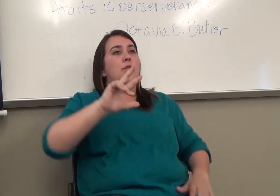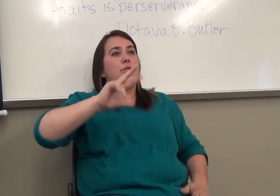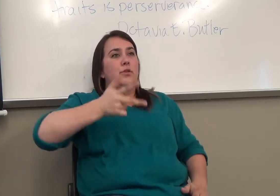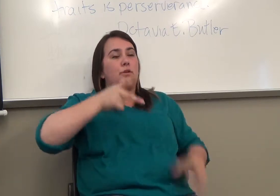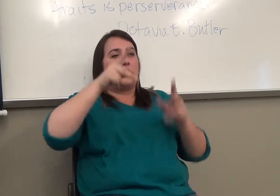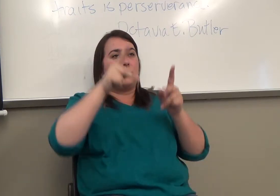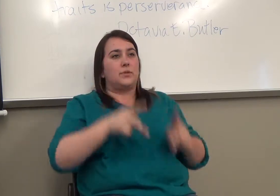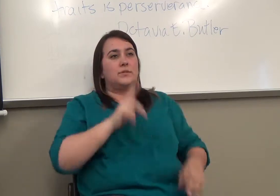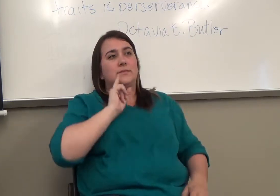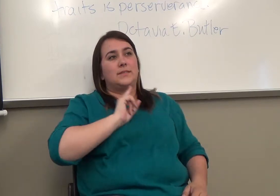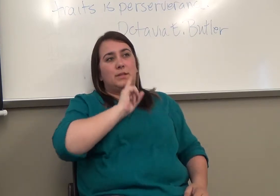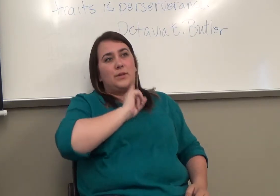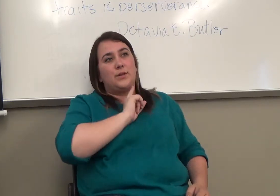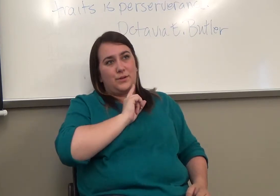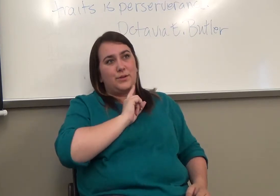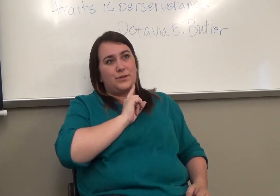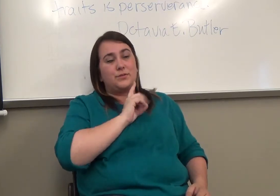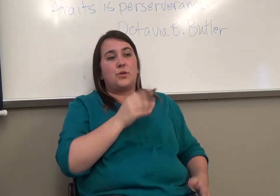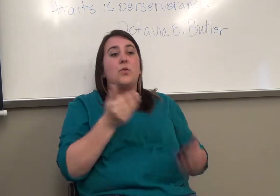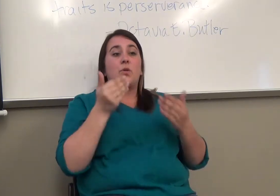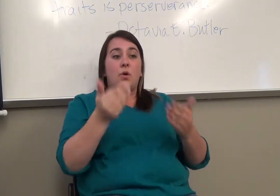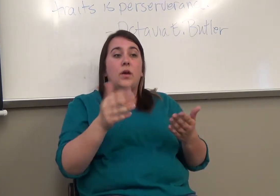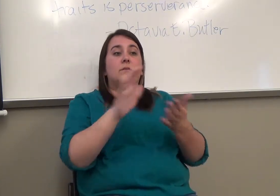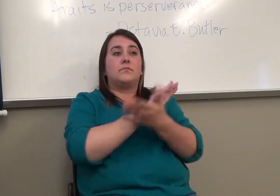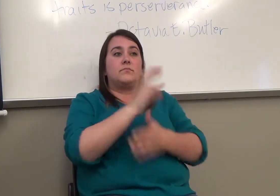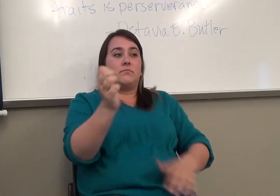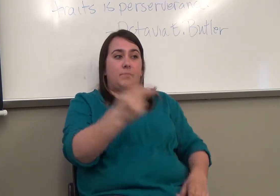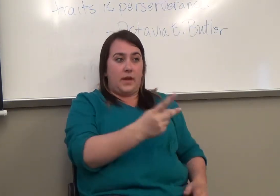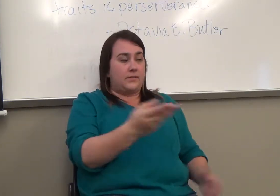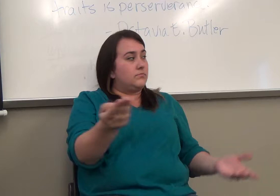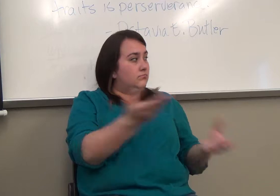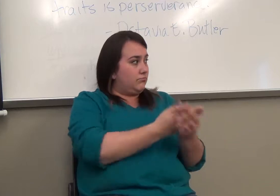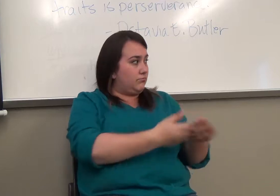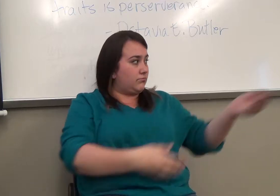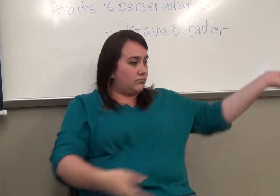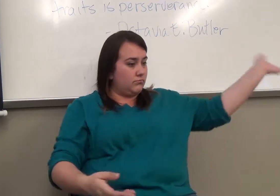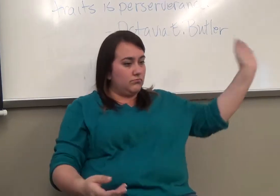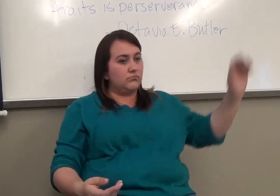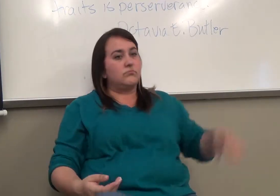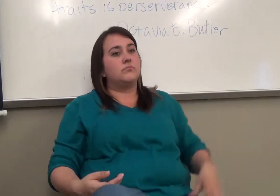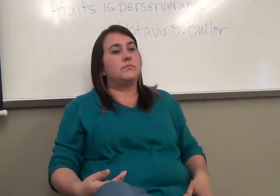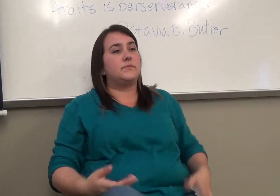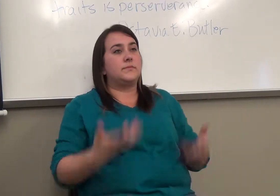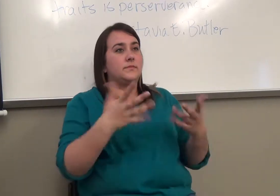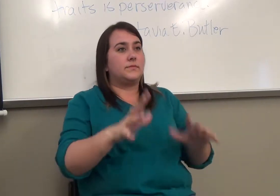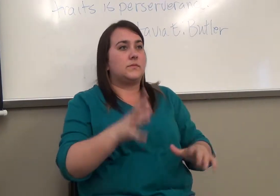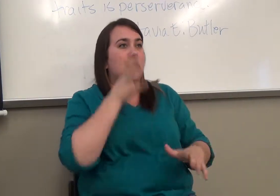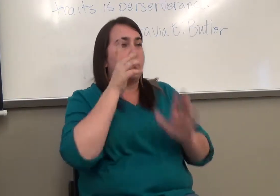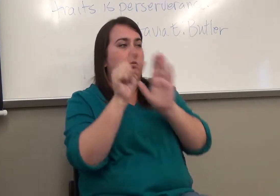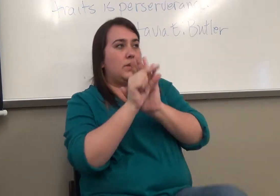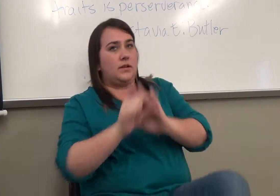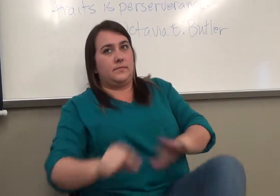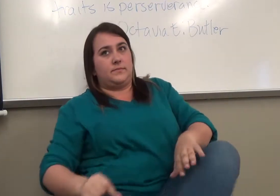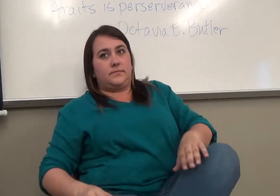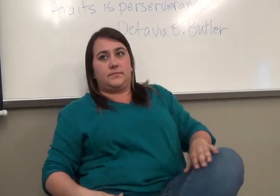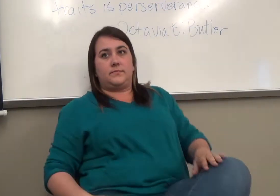Okay. Okay, so go ahead and turn those back in, and then you will get a graduate on them. And